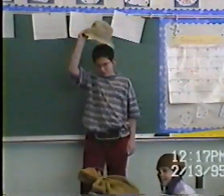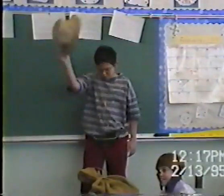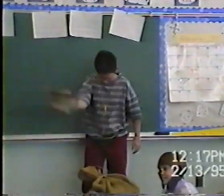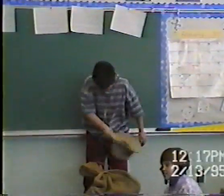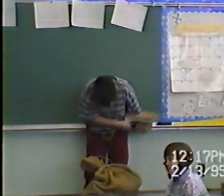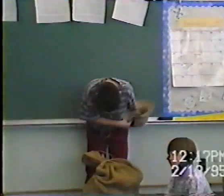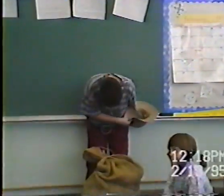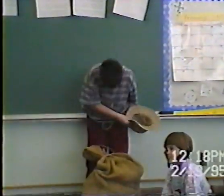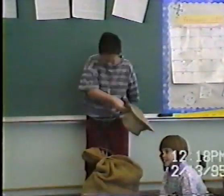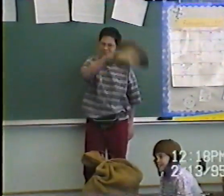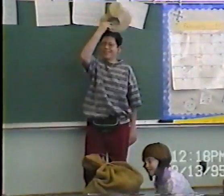One for my master.